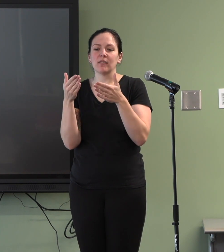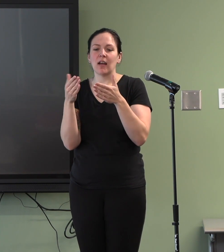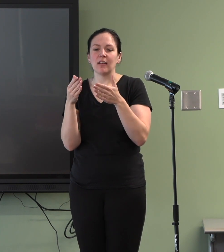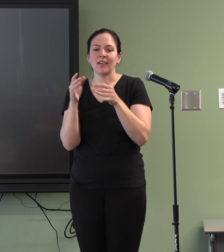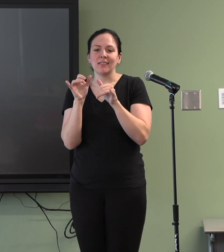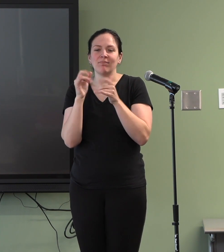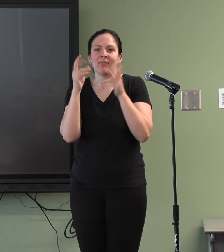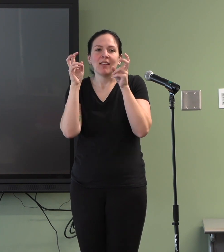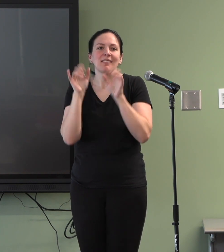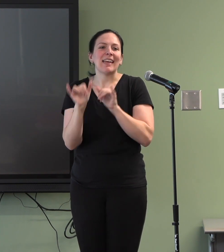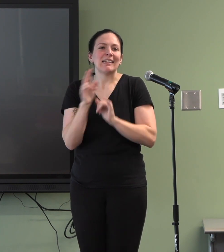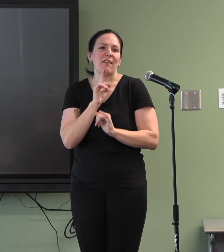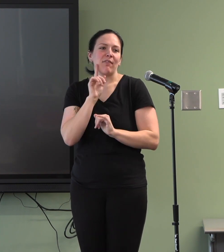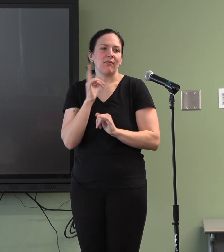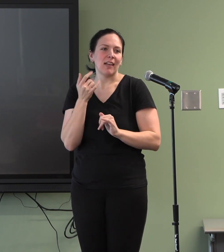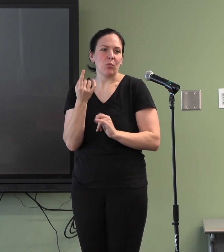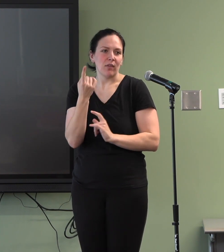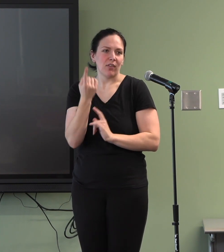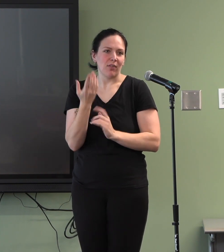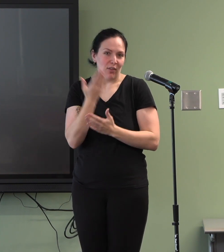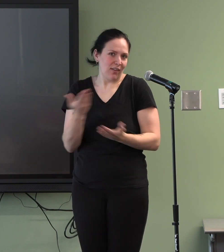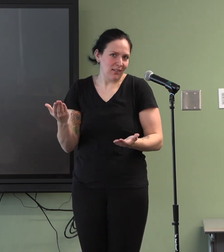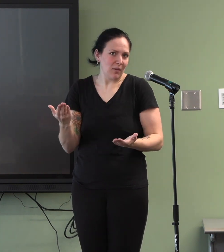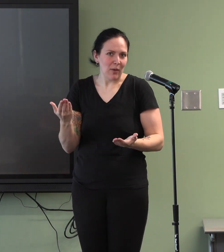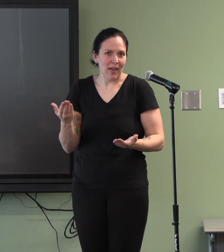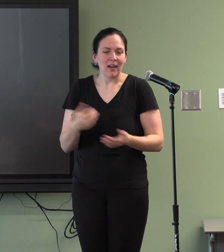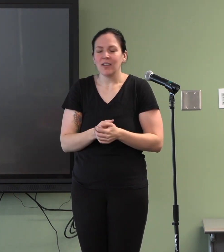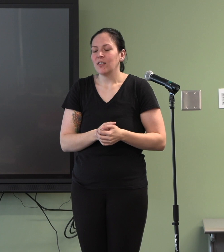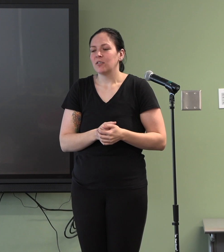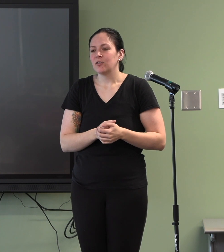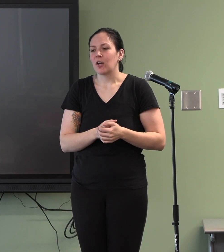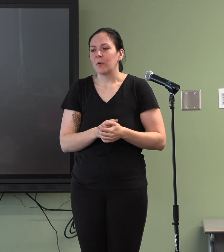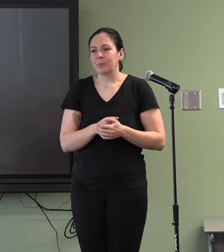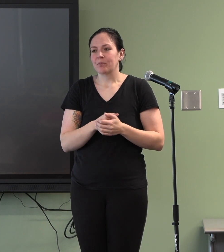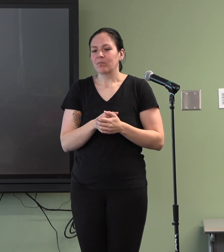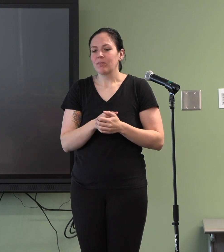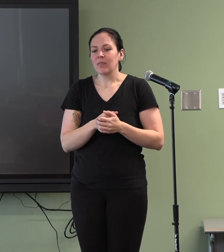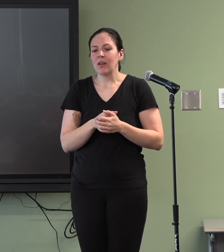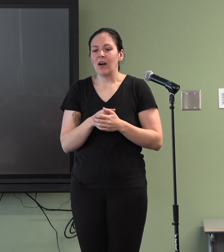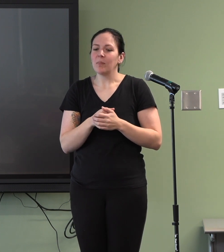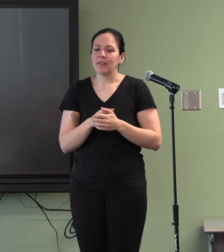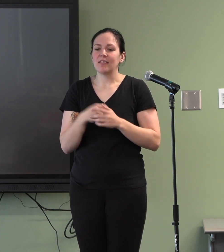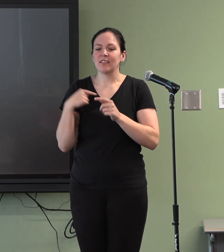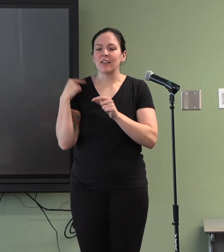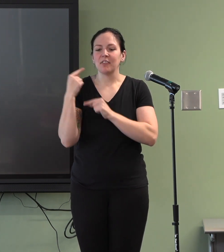on staying deaf. That's one of the things about that. So there's definitely